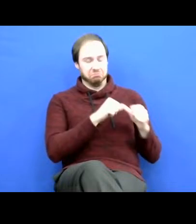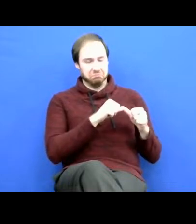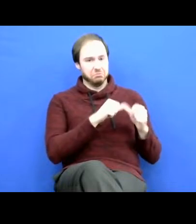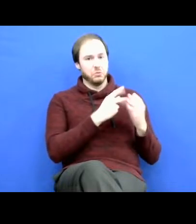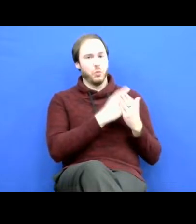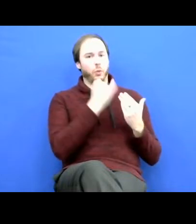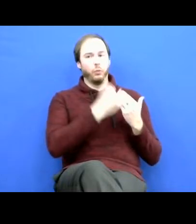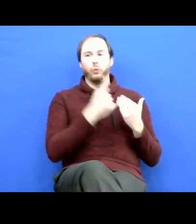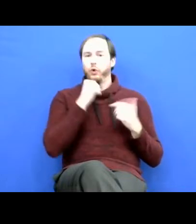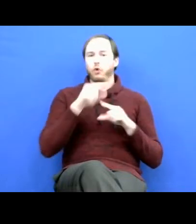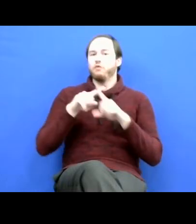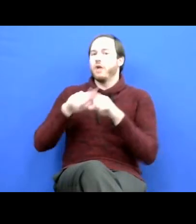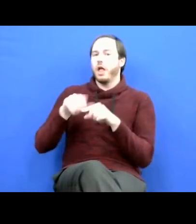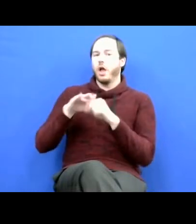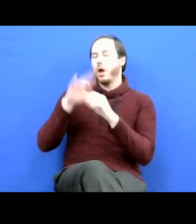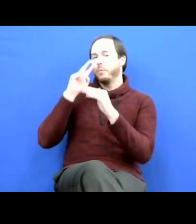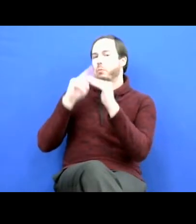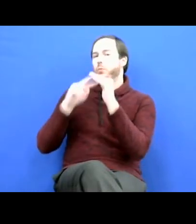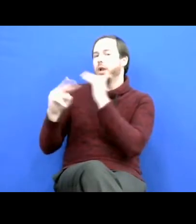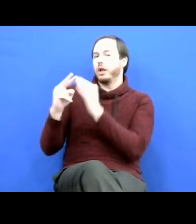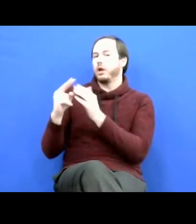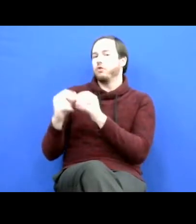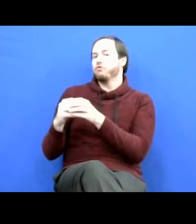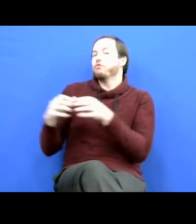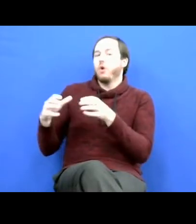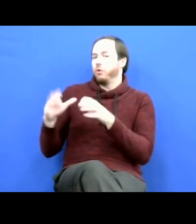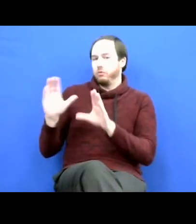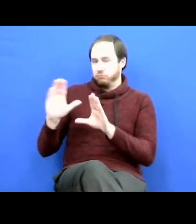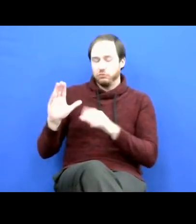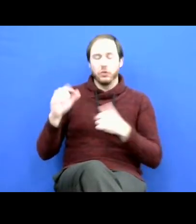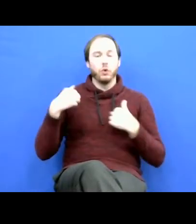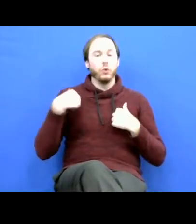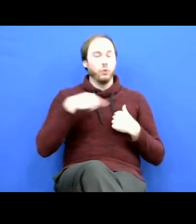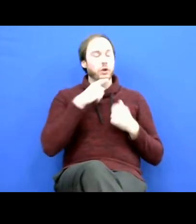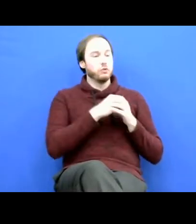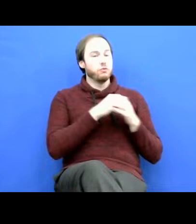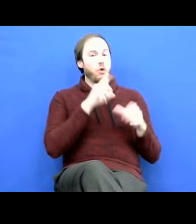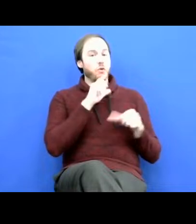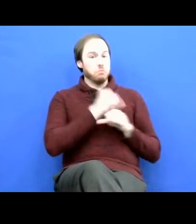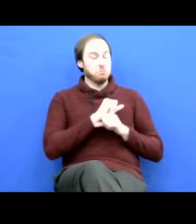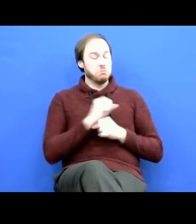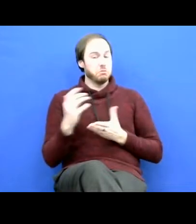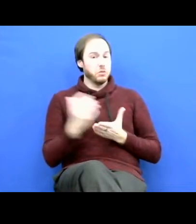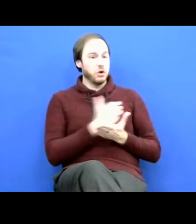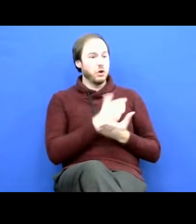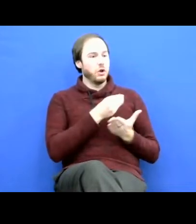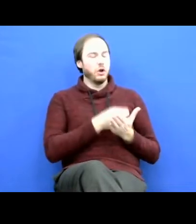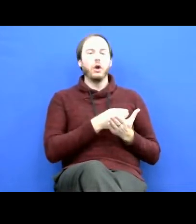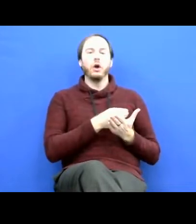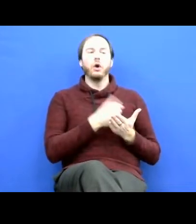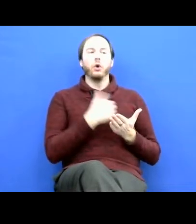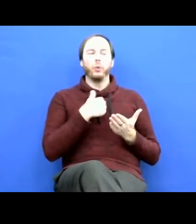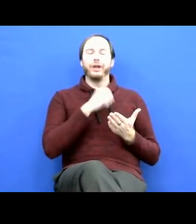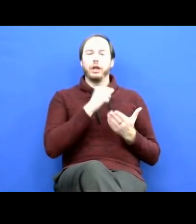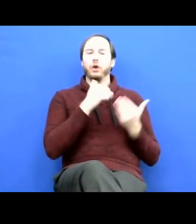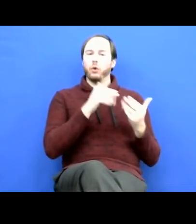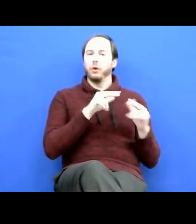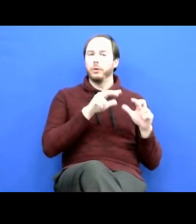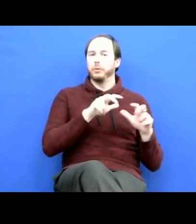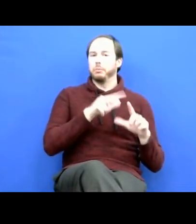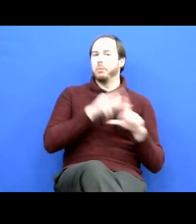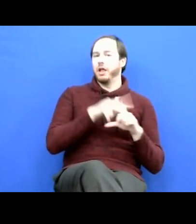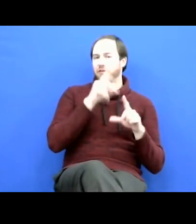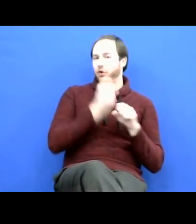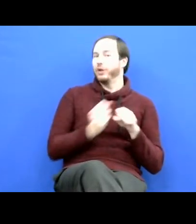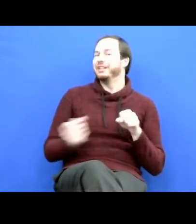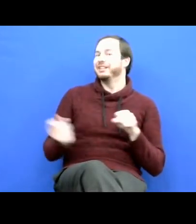this big growth. What happens then when the growth does come in, it essentially ends up as windfall, and we can use it to apply to the next